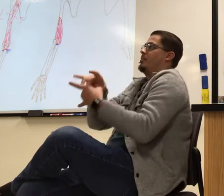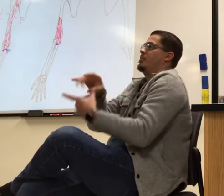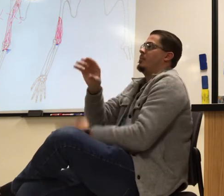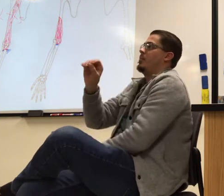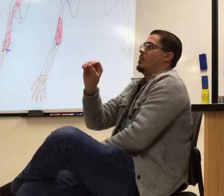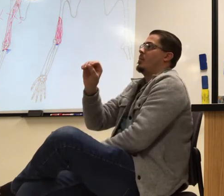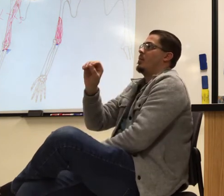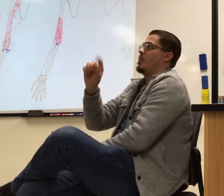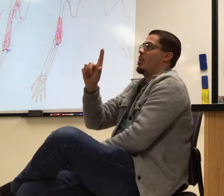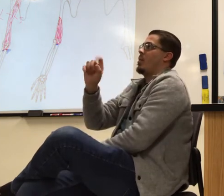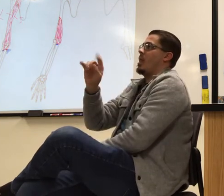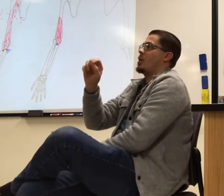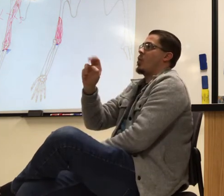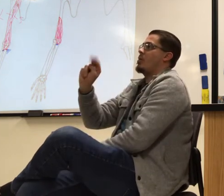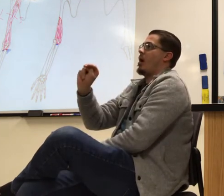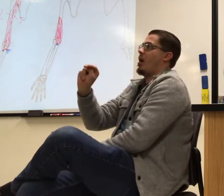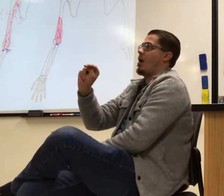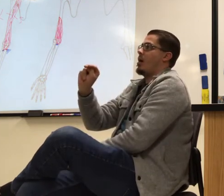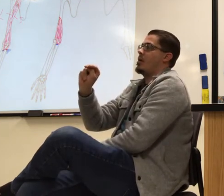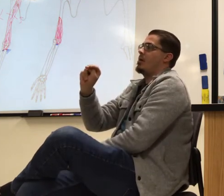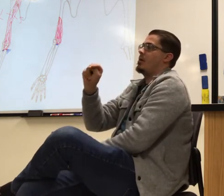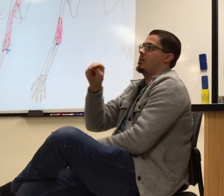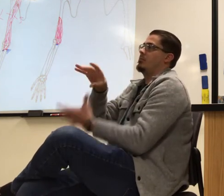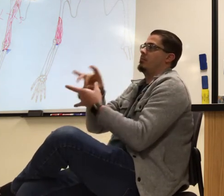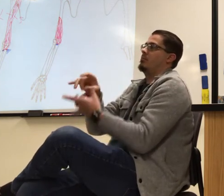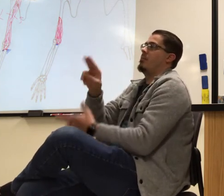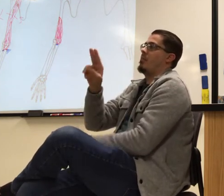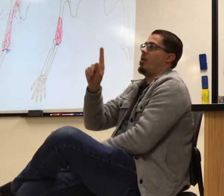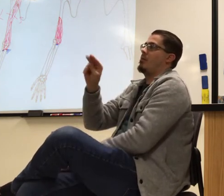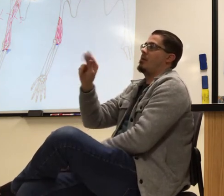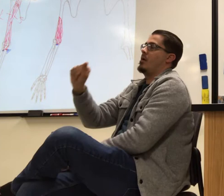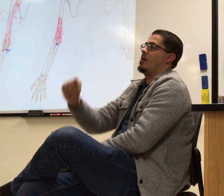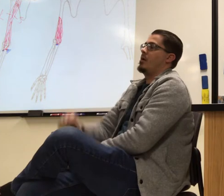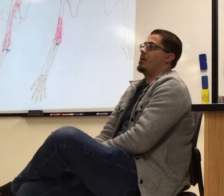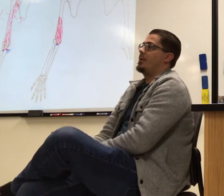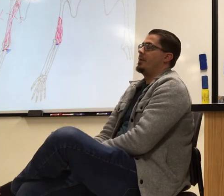ulna. So they all insert